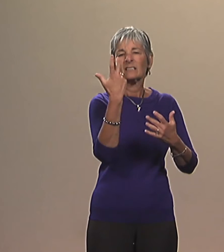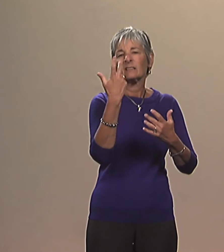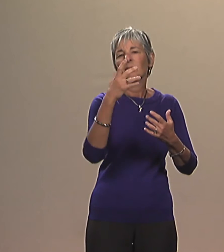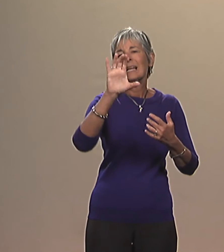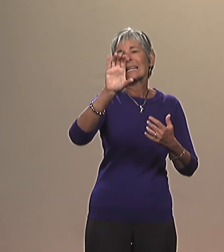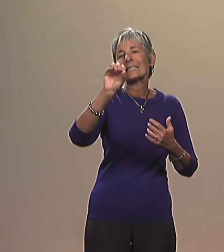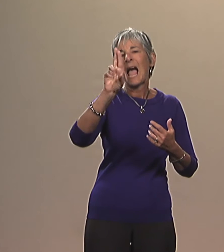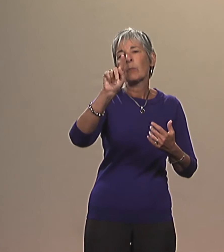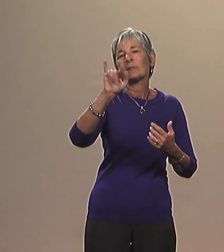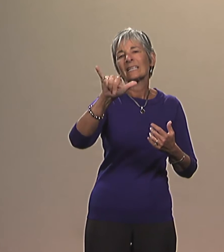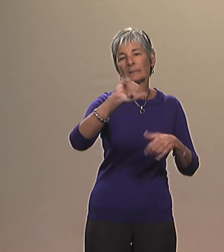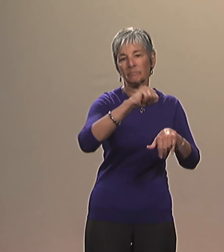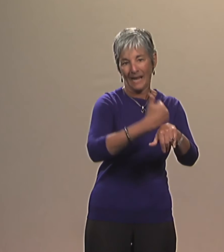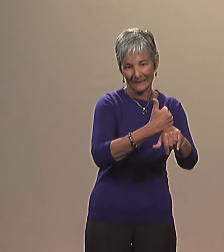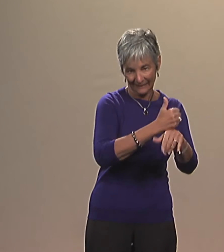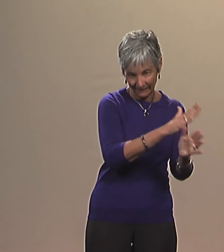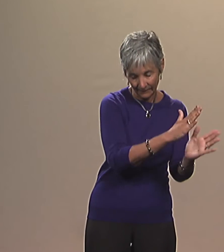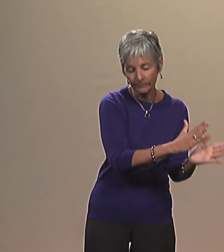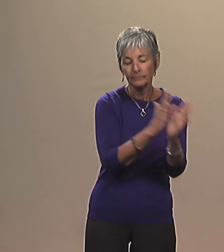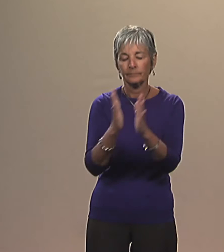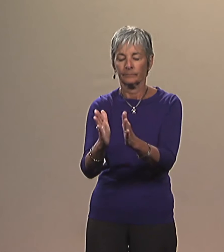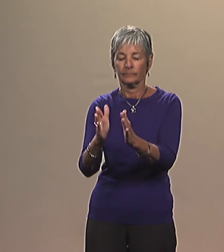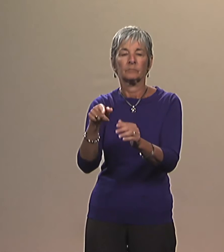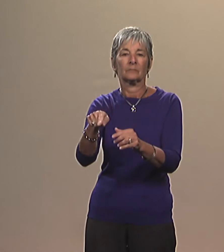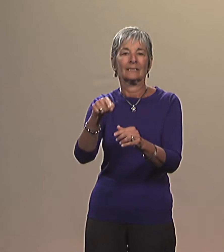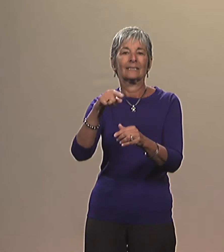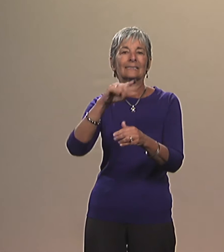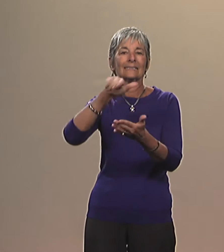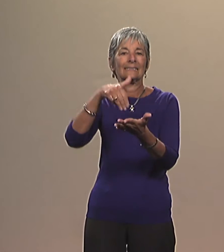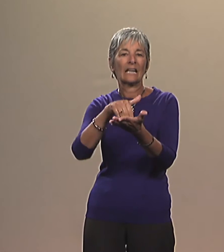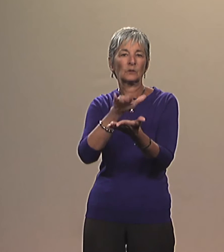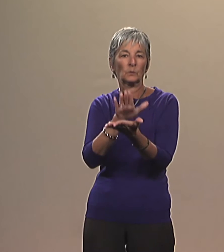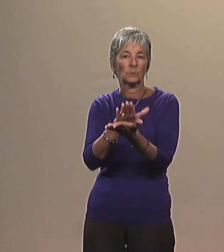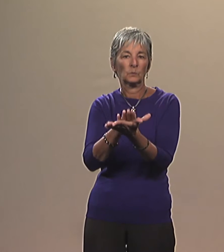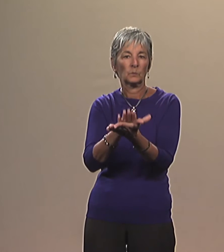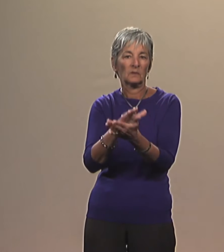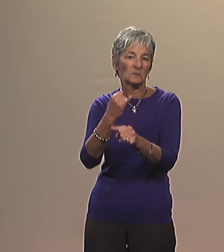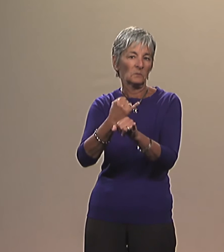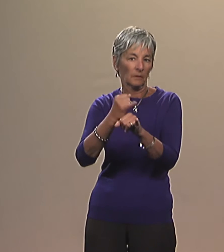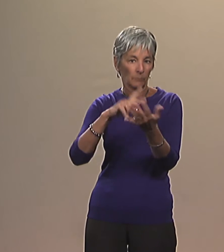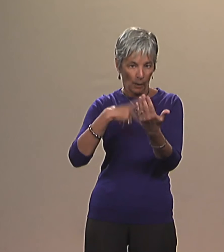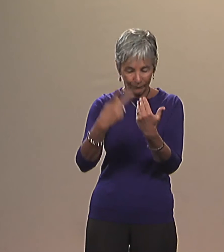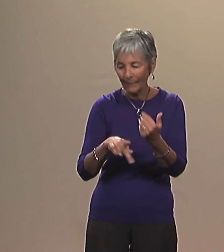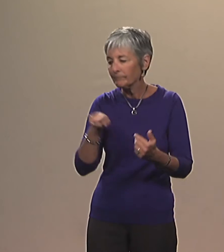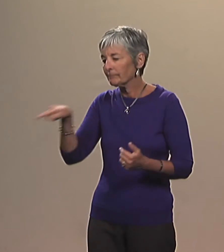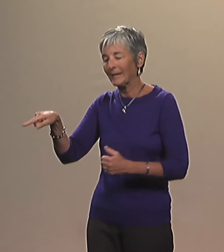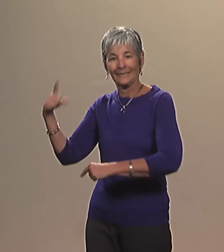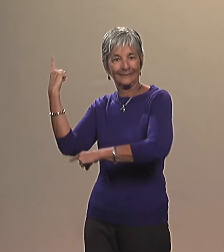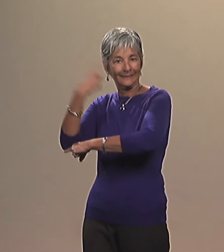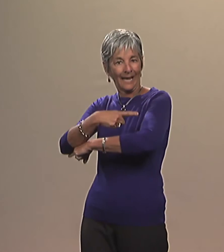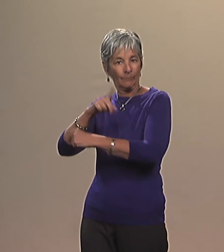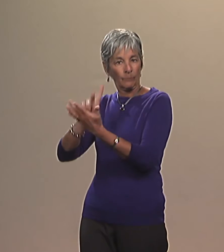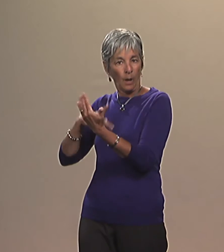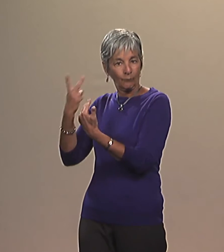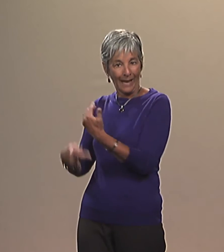One of those 3 programs was county-based. One was center-based at a residential school for deaf children. The other was a day